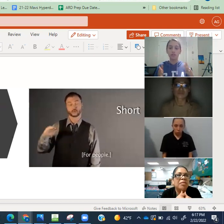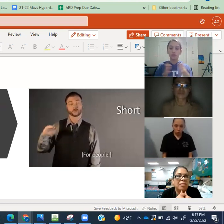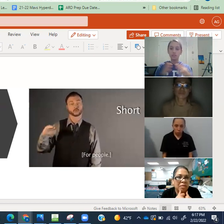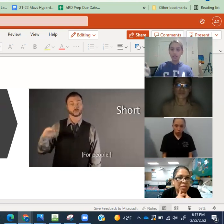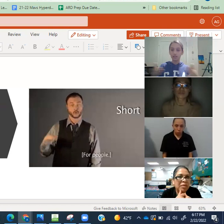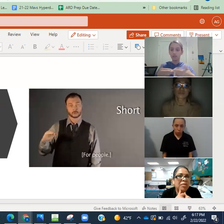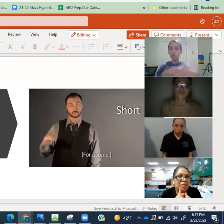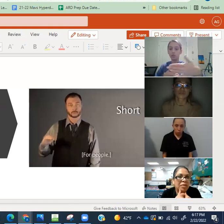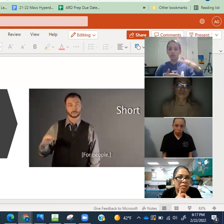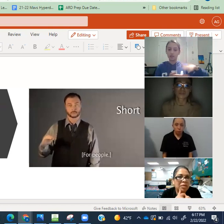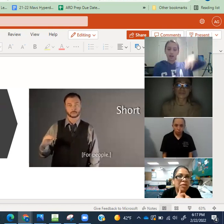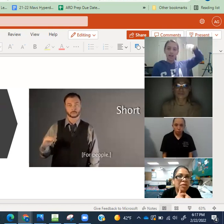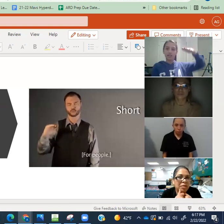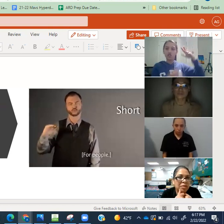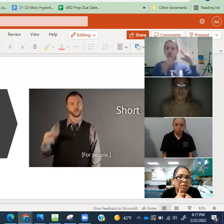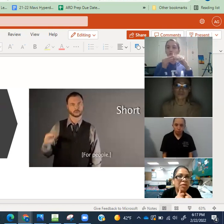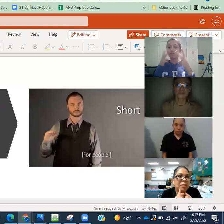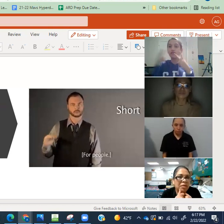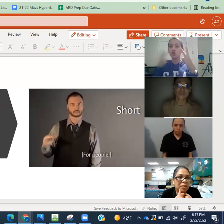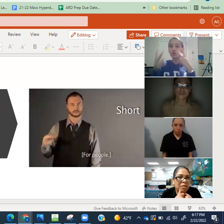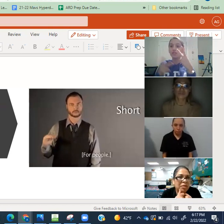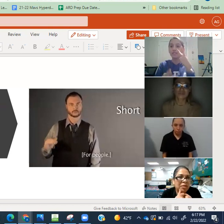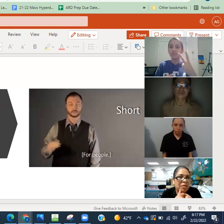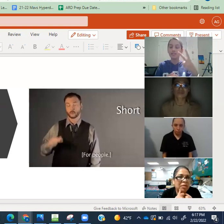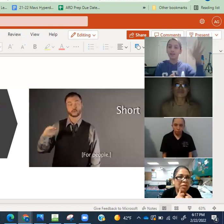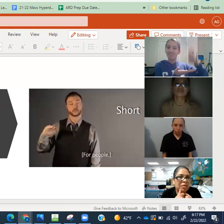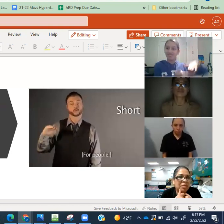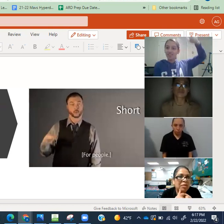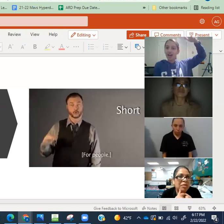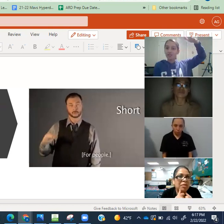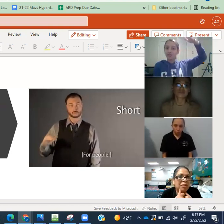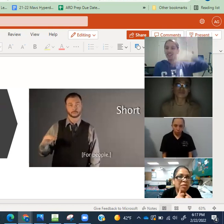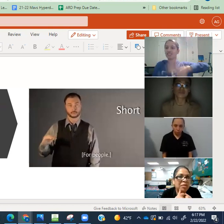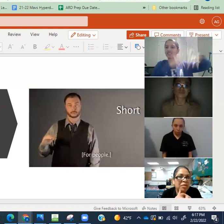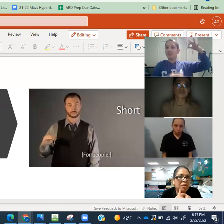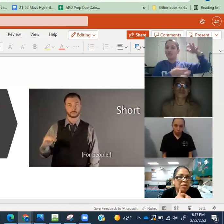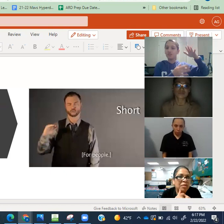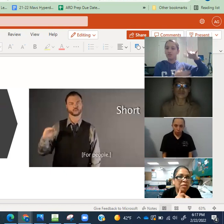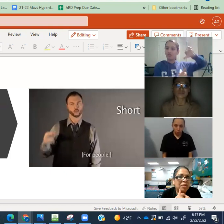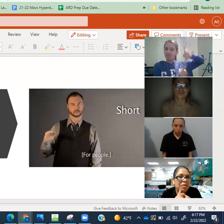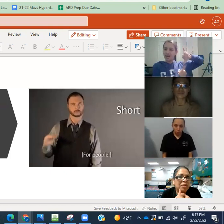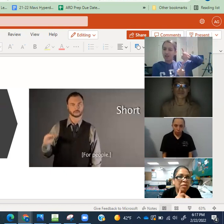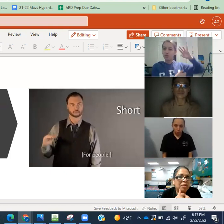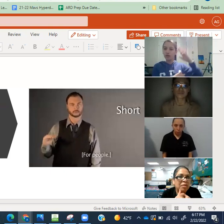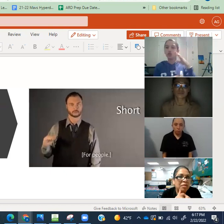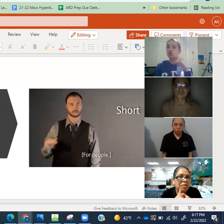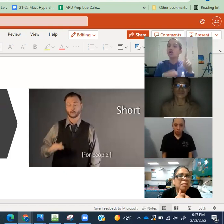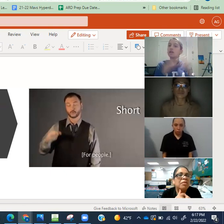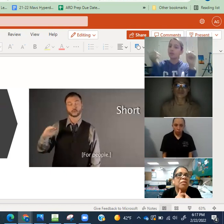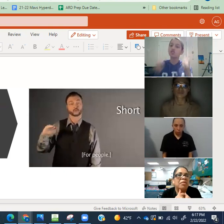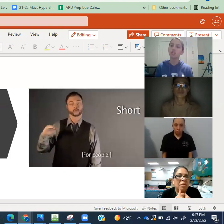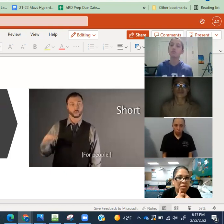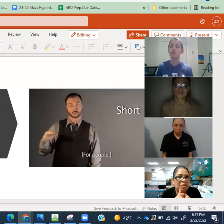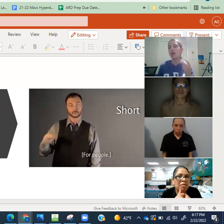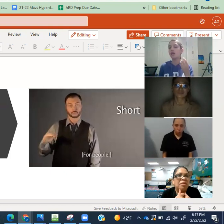about the length and the width and the height, it's just more visual to see that instead of that whenever you're